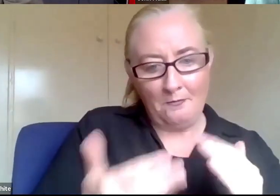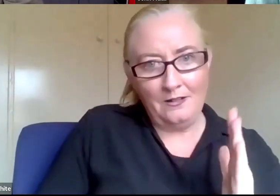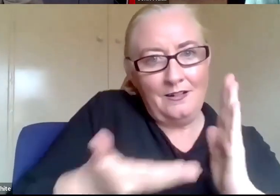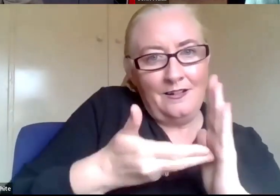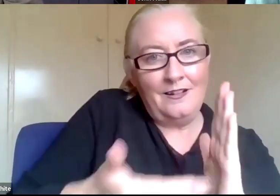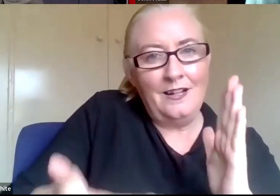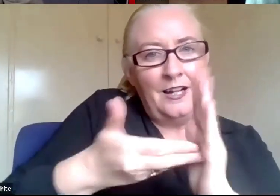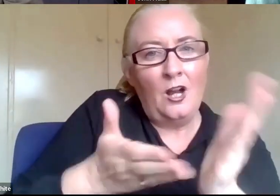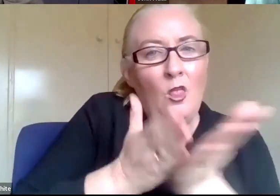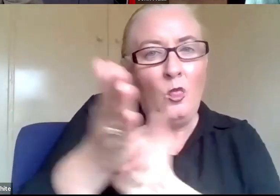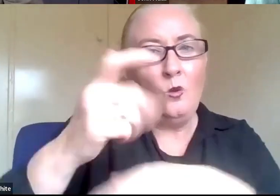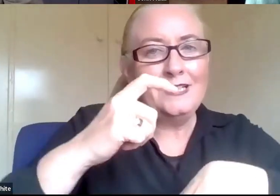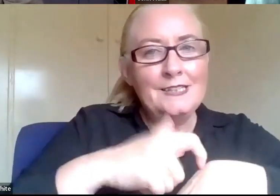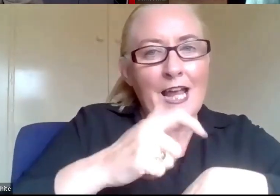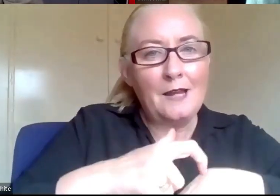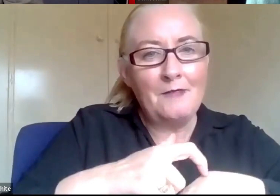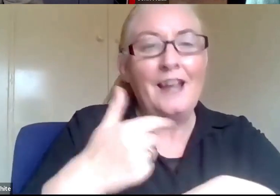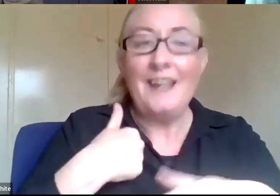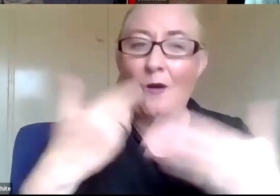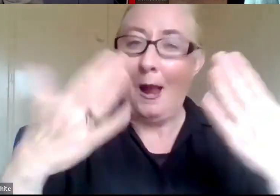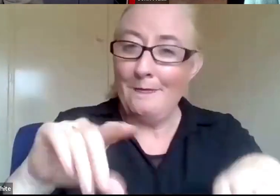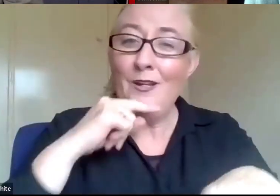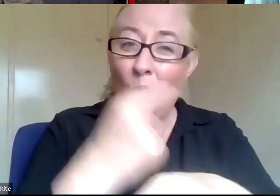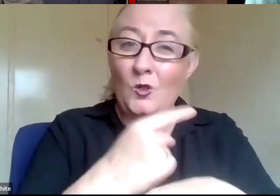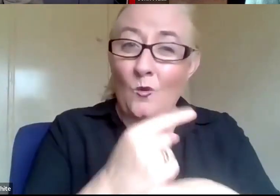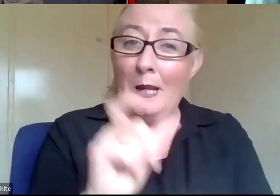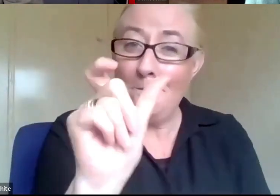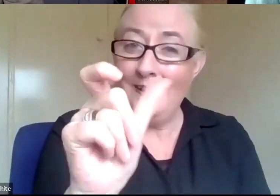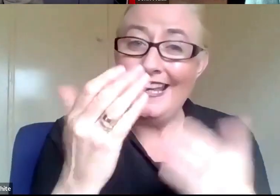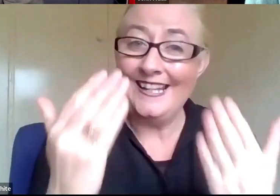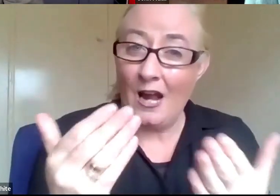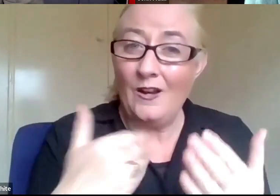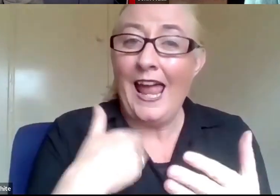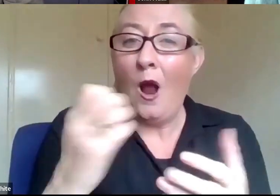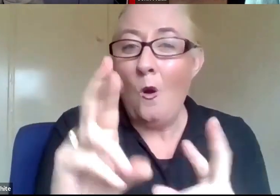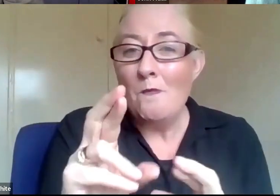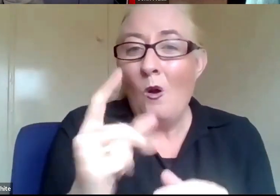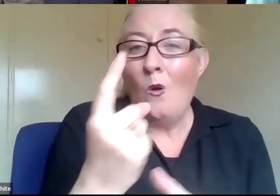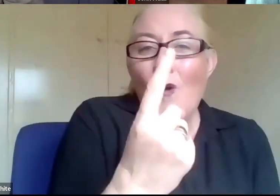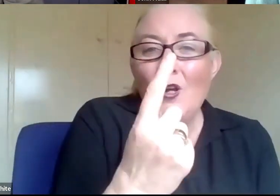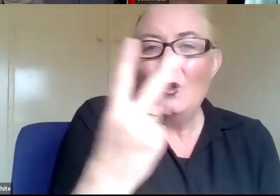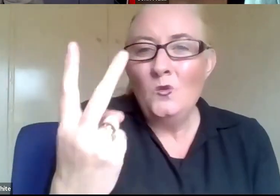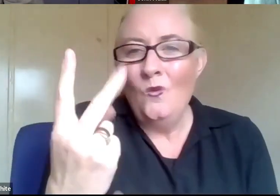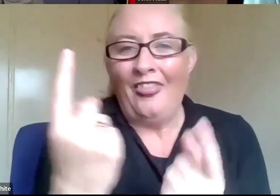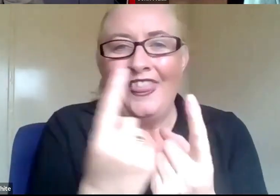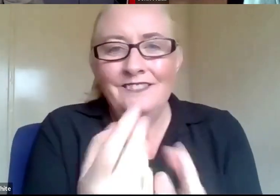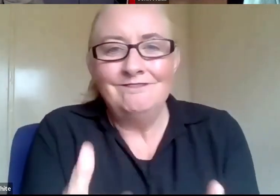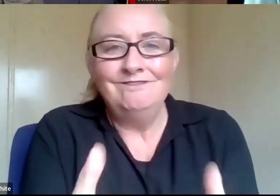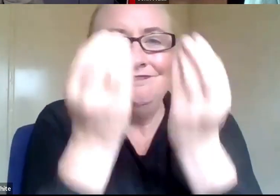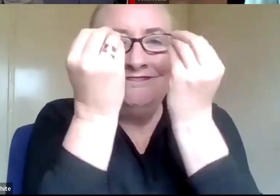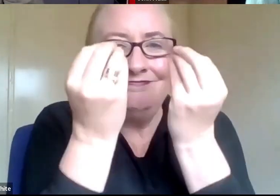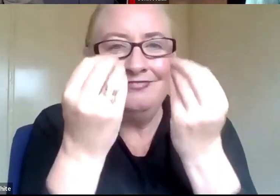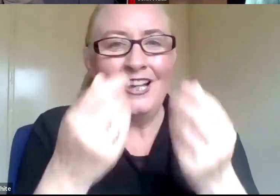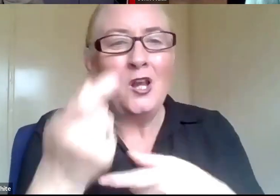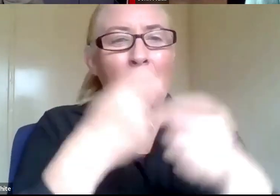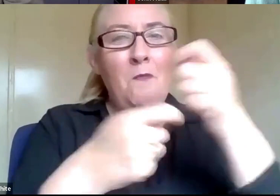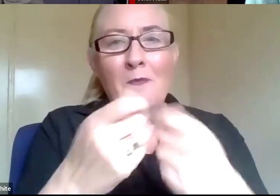up either your anger or your interest, I don't mind which. Please be as critical as you